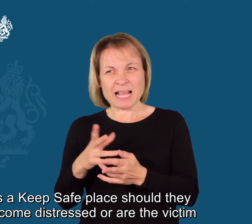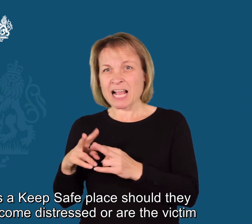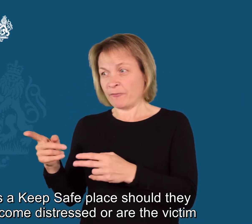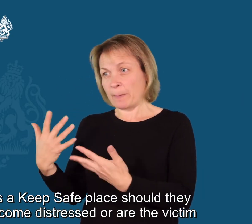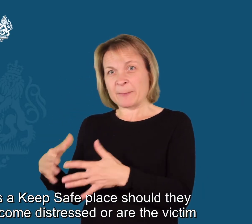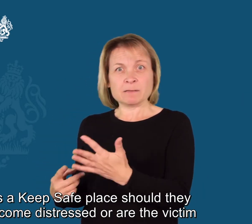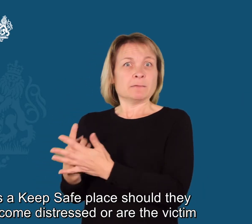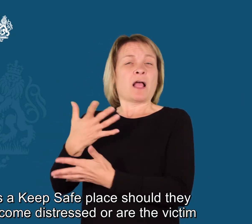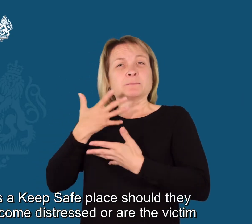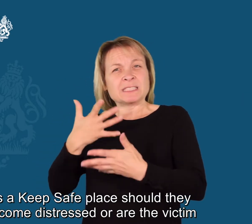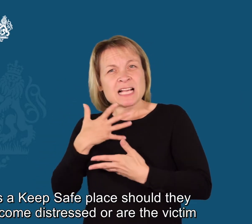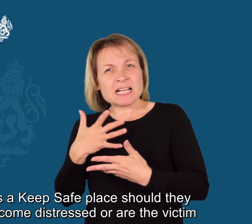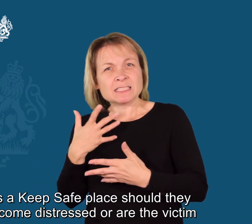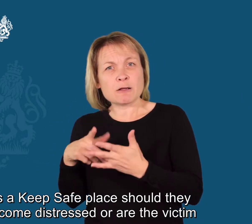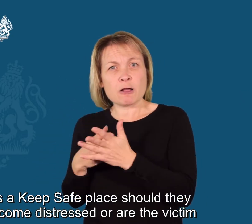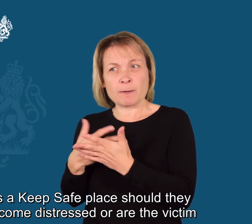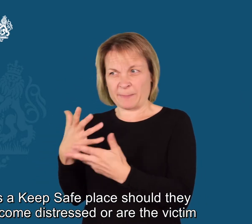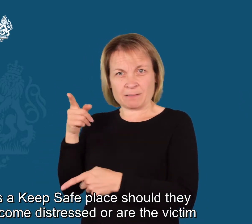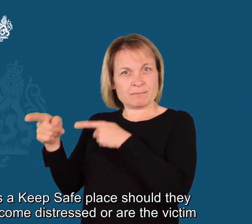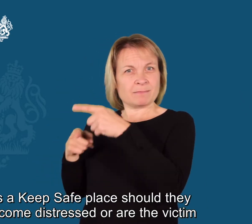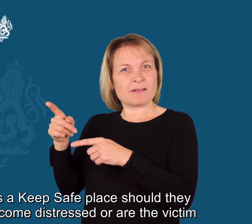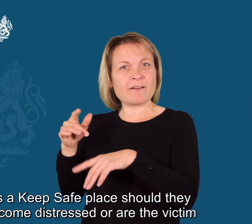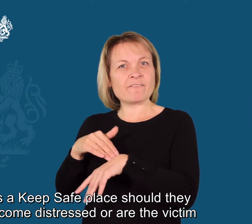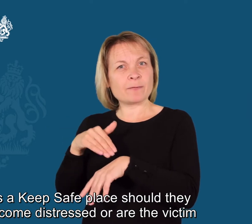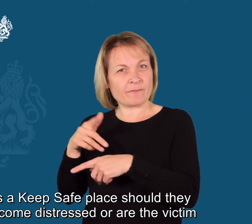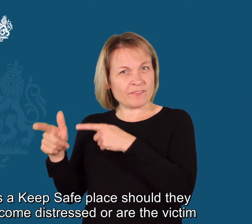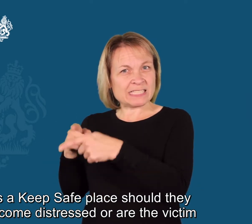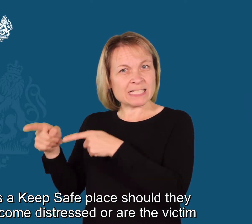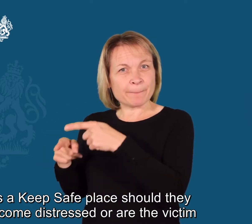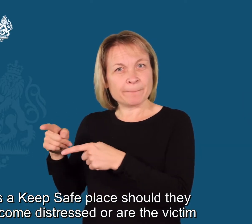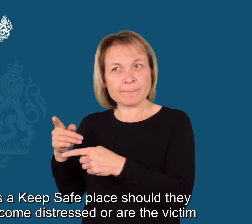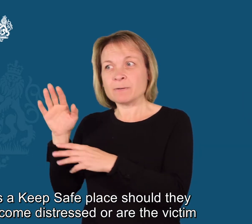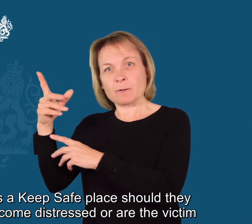they become distressed or are the victim of crime when out in the community.